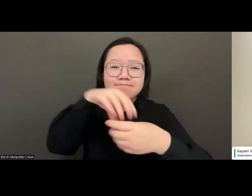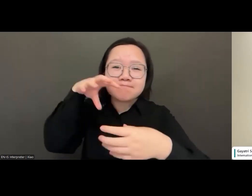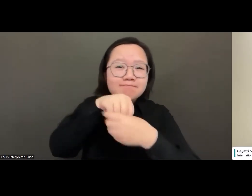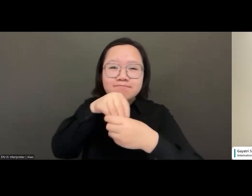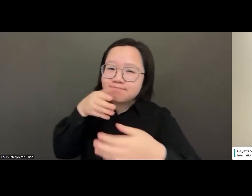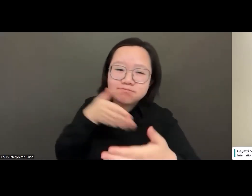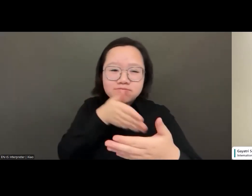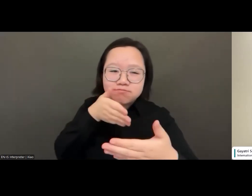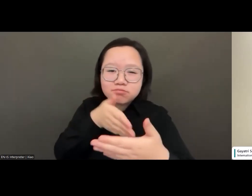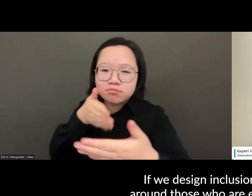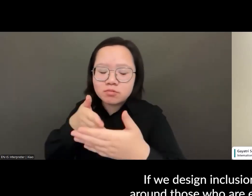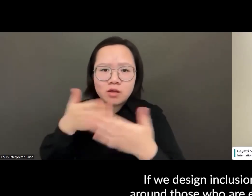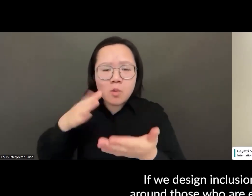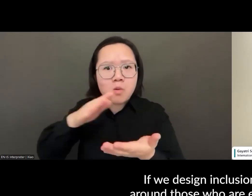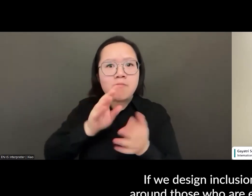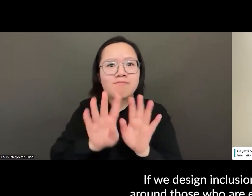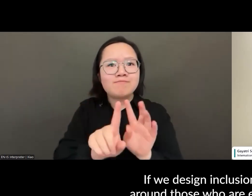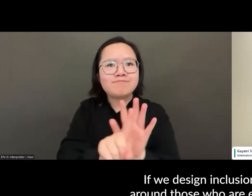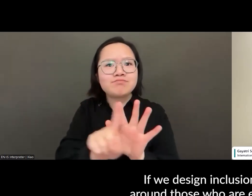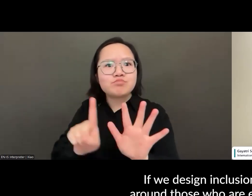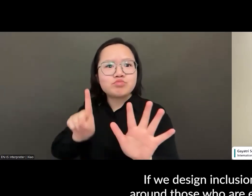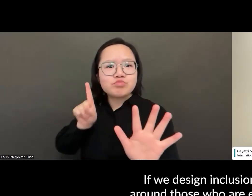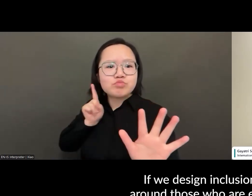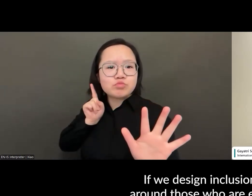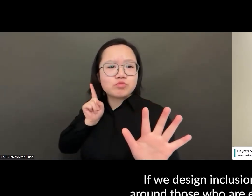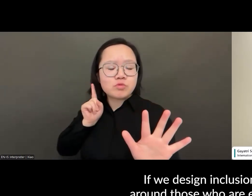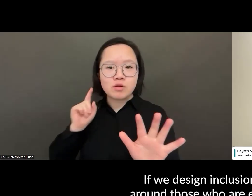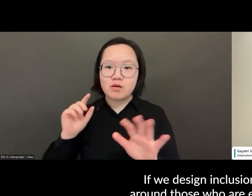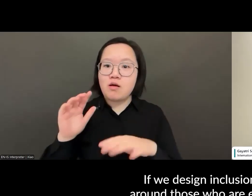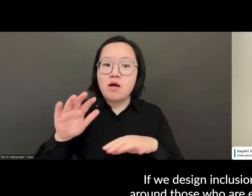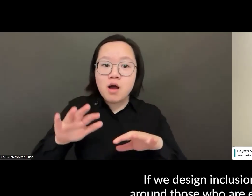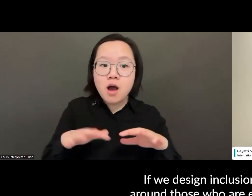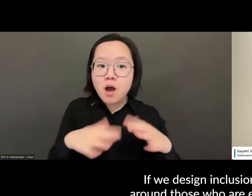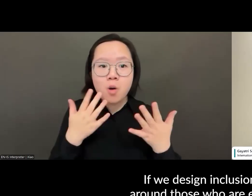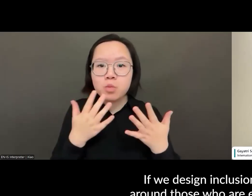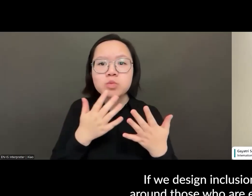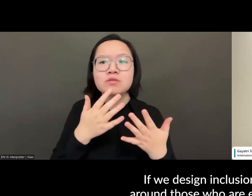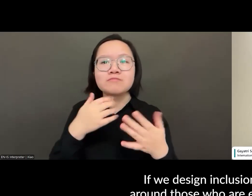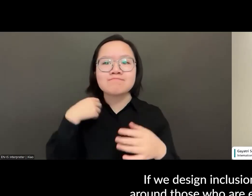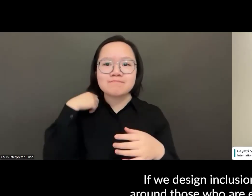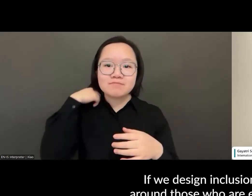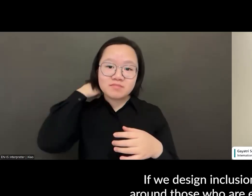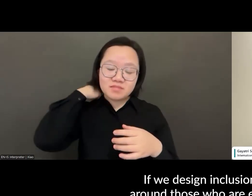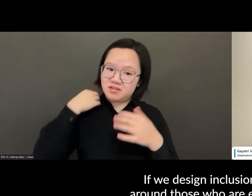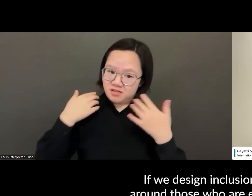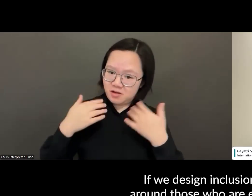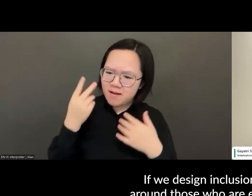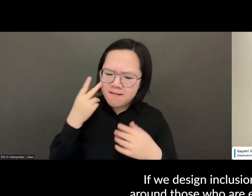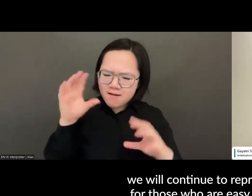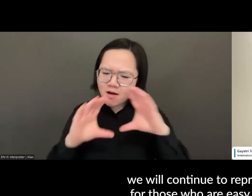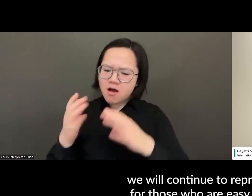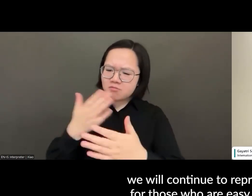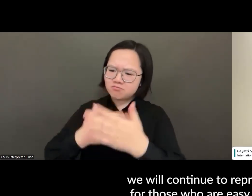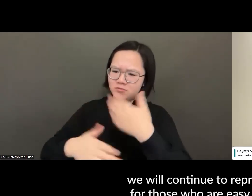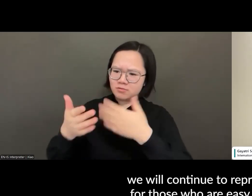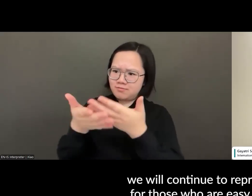behind. If we design inclusion efforts only around those who are easiest to reach, we will